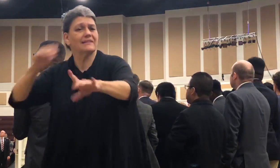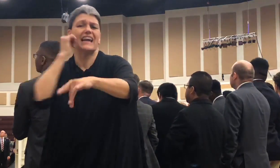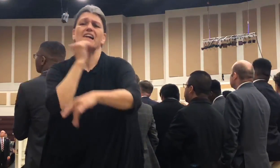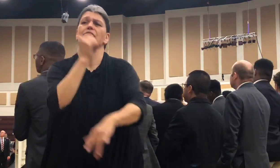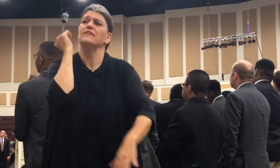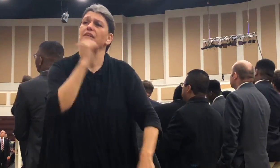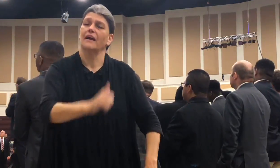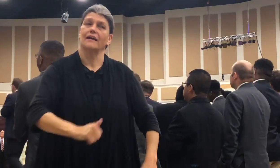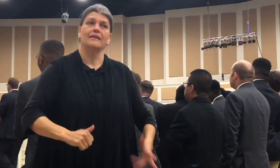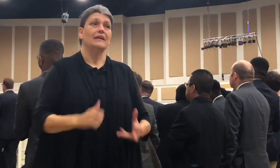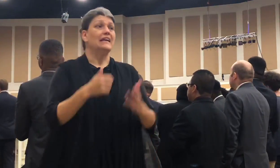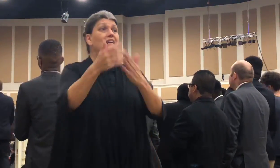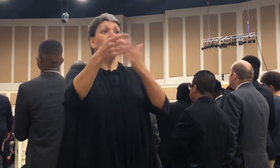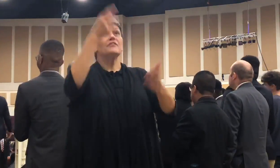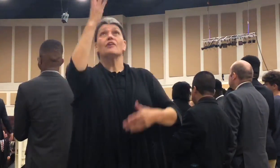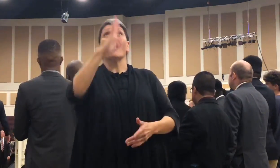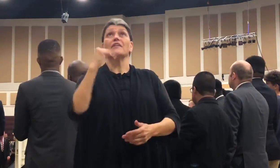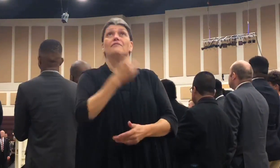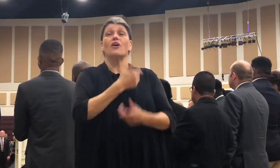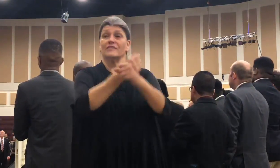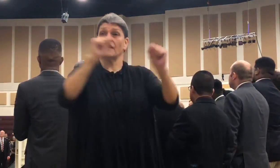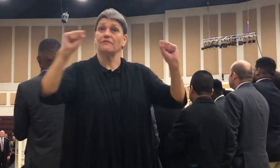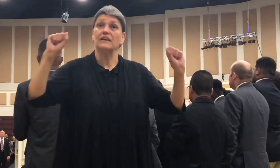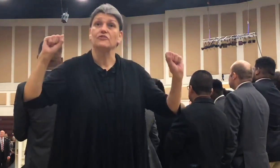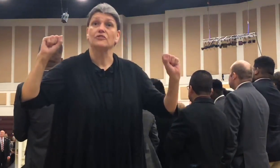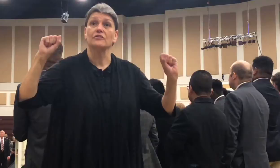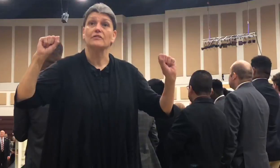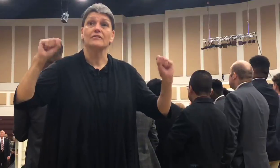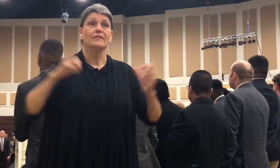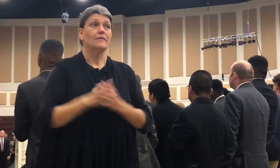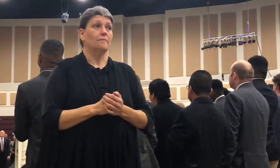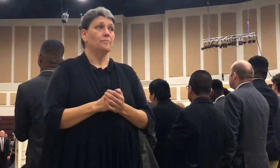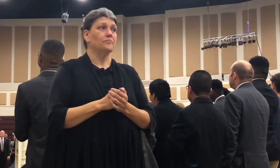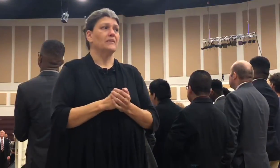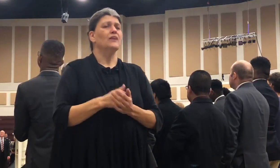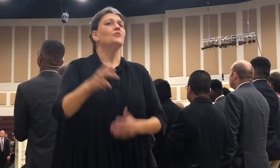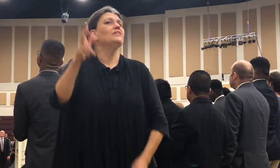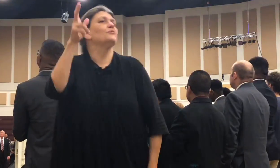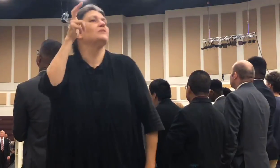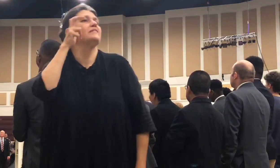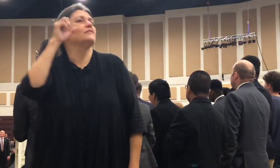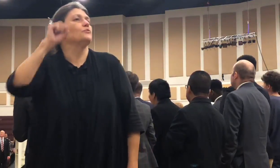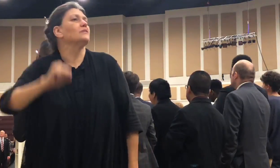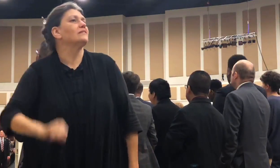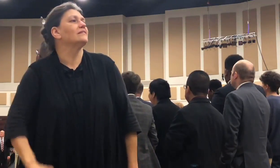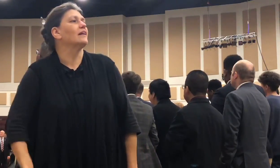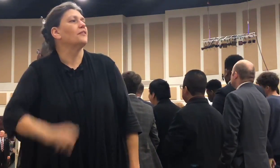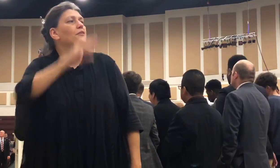Even the God of our salvation. You're still not listening to the Southern voice, so listen to a Brit read it.